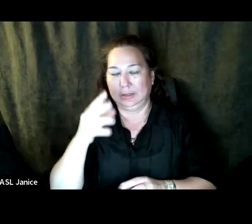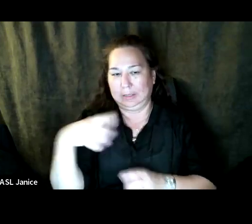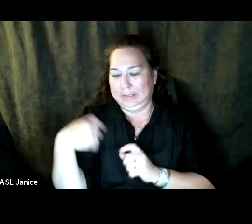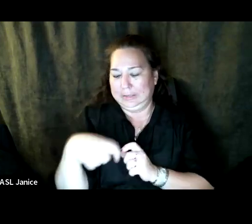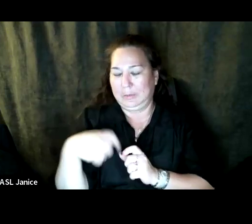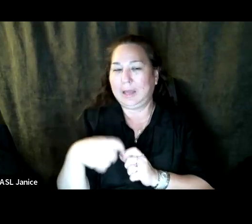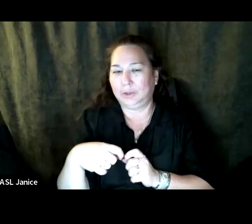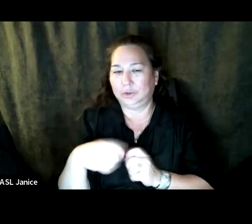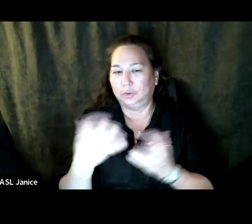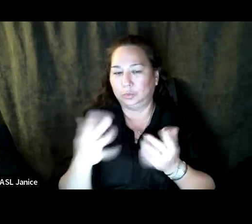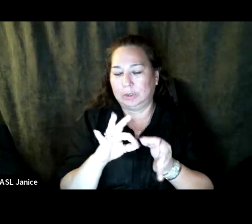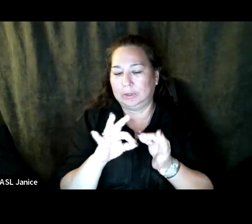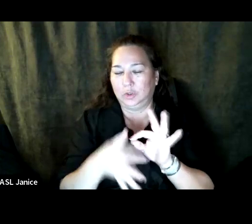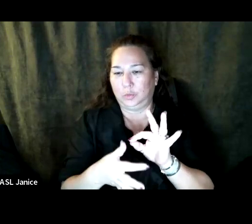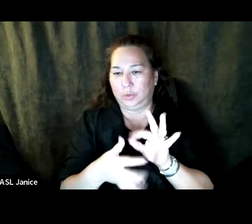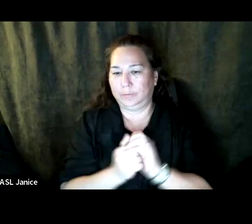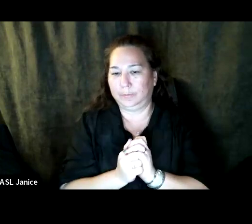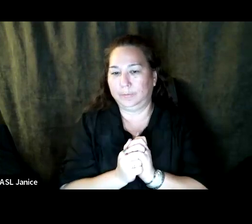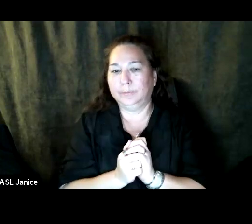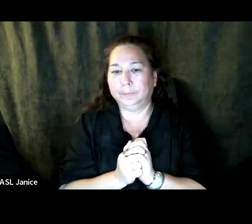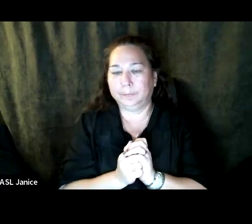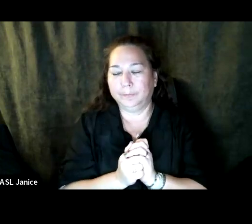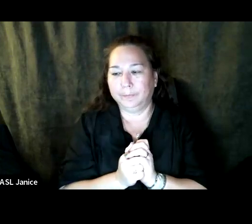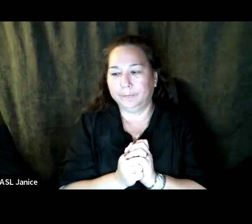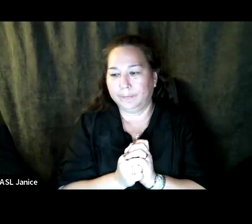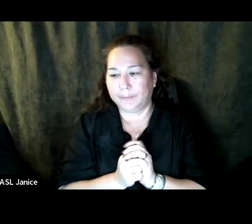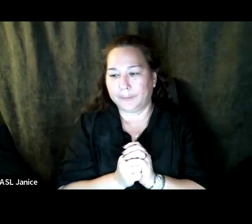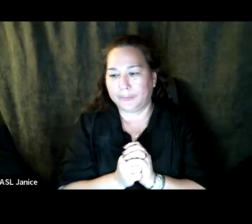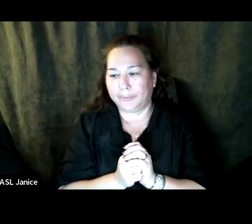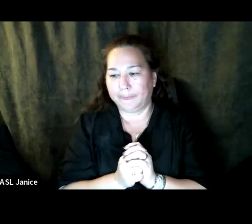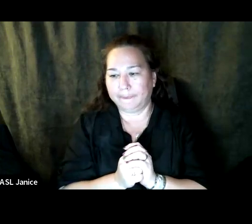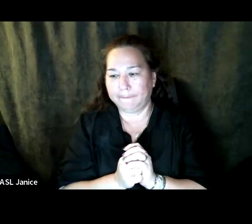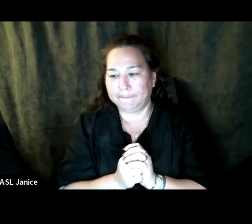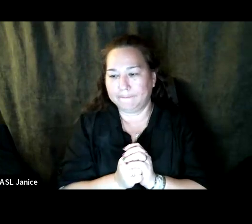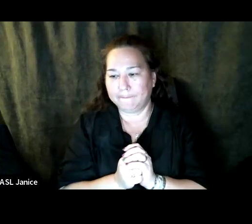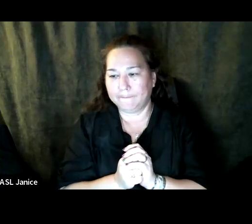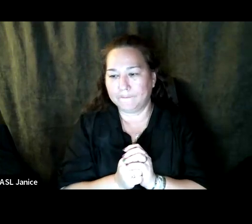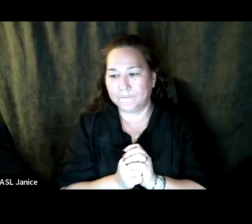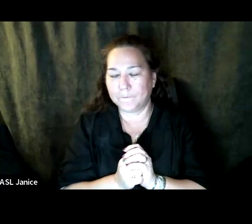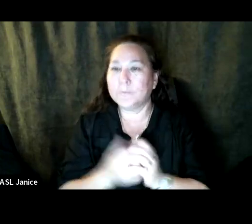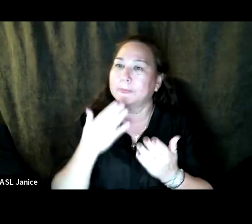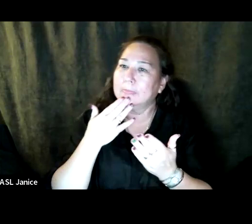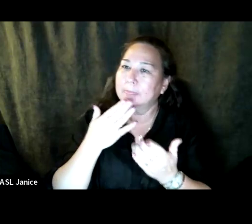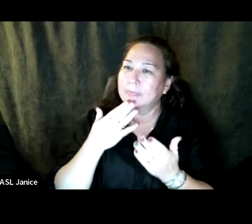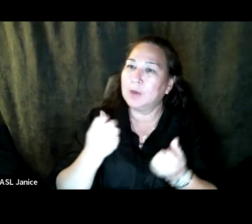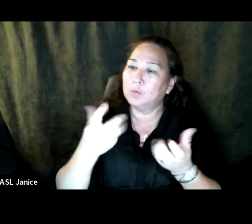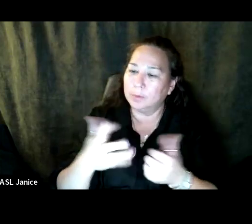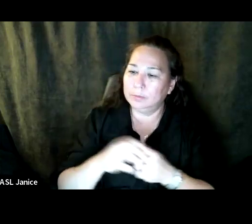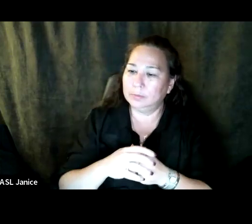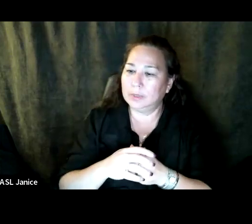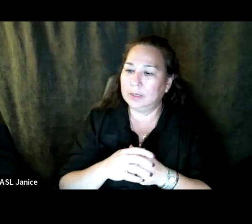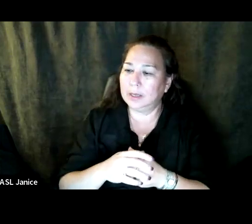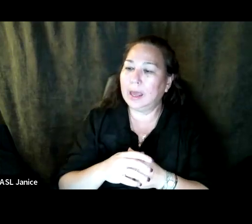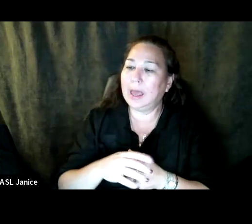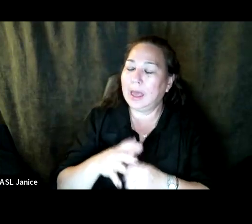Bienvenido. Es bien importante escuchar la voz de los jóvenes representada por ti. So thank you very much, Madam Skipper, Madam